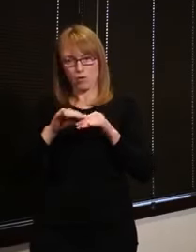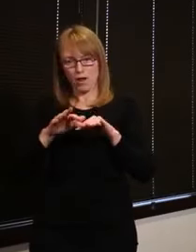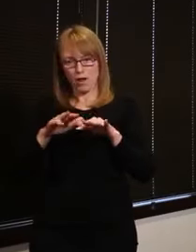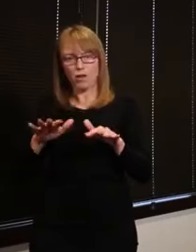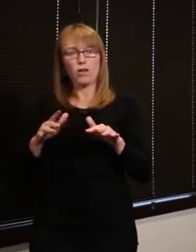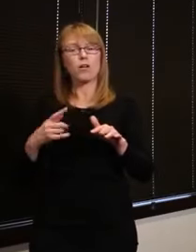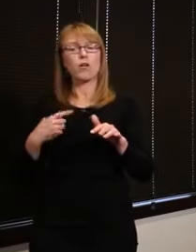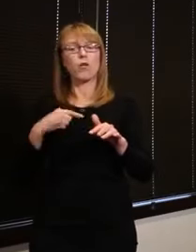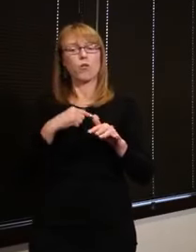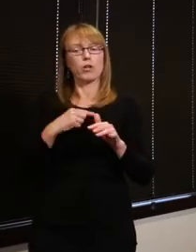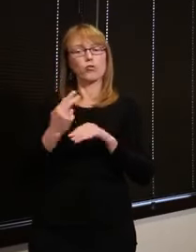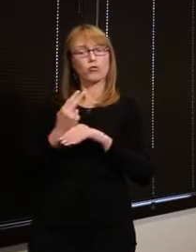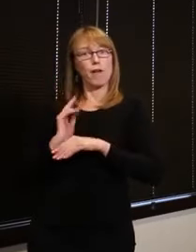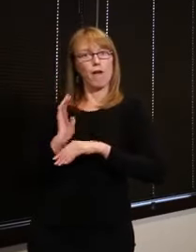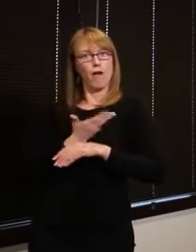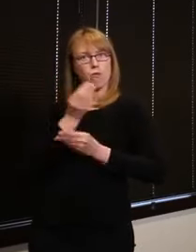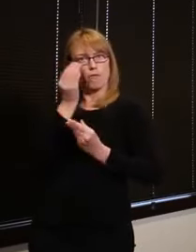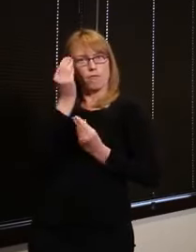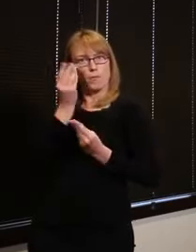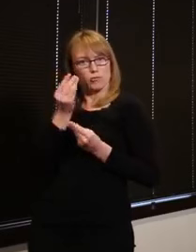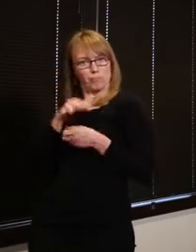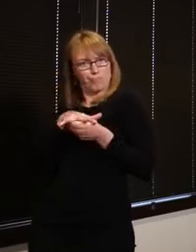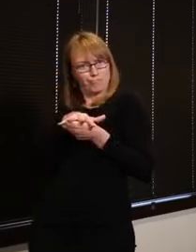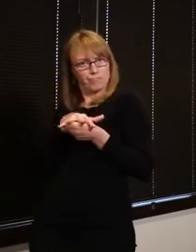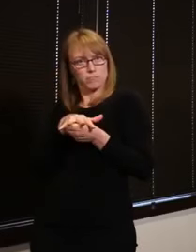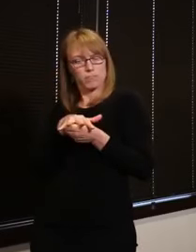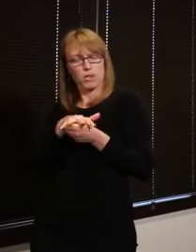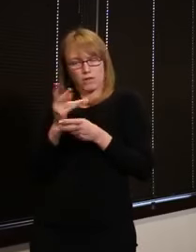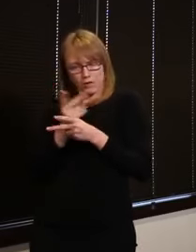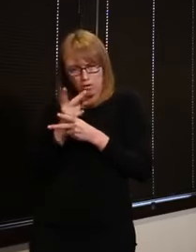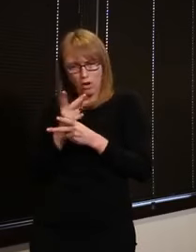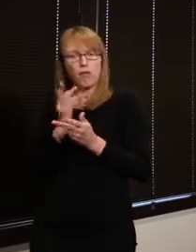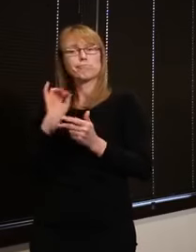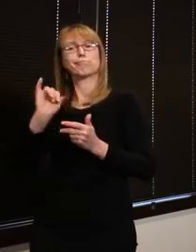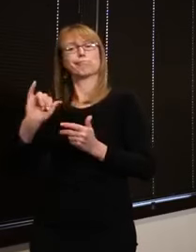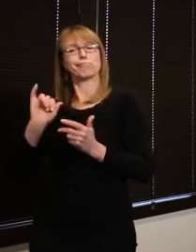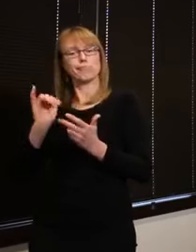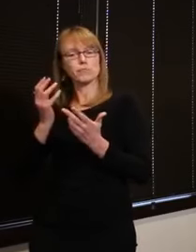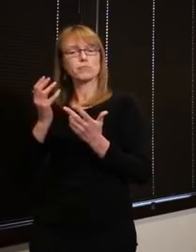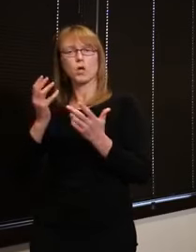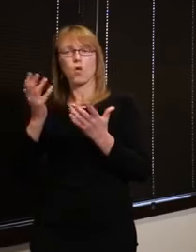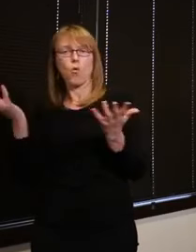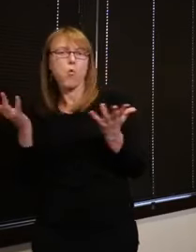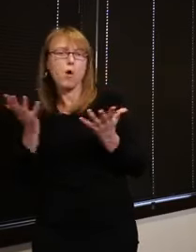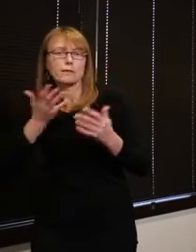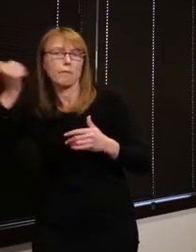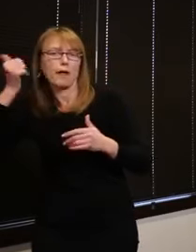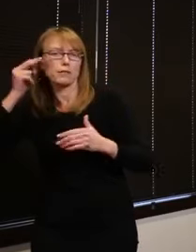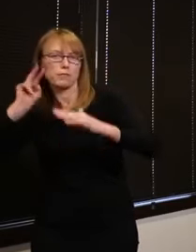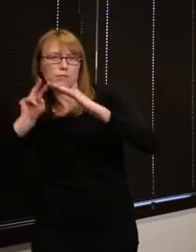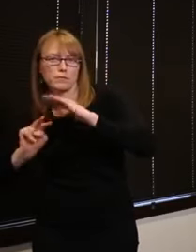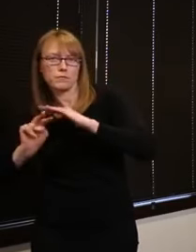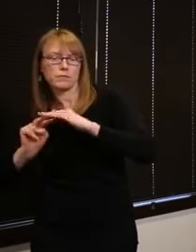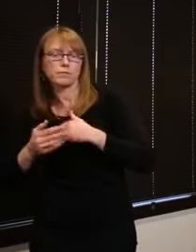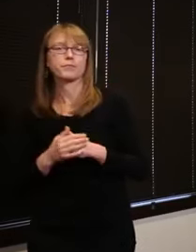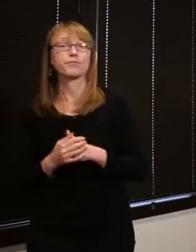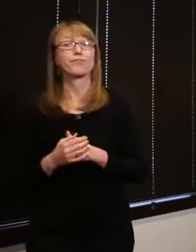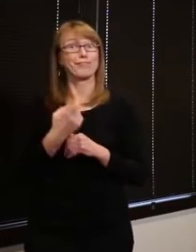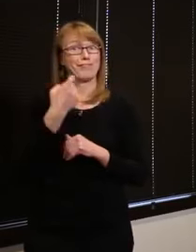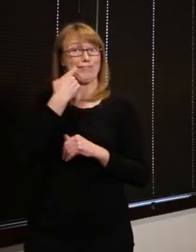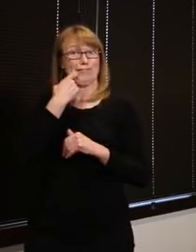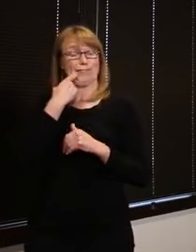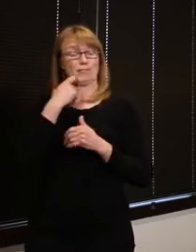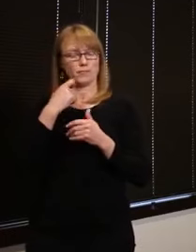show you some of the data that's come out of that. So based on our latest modeling, we believe that